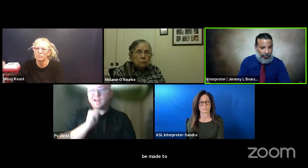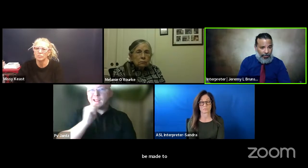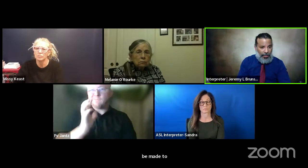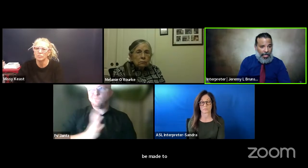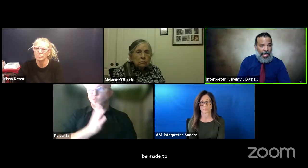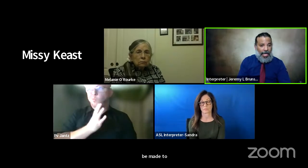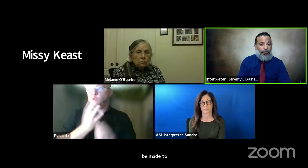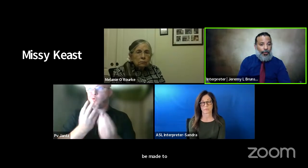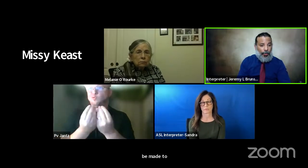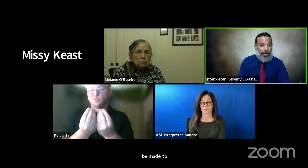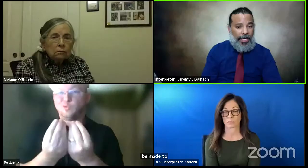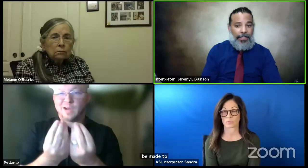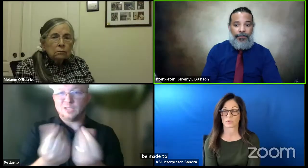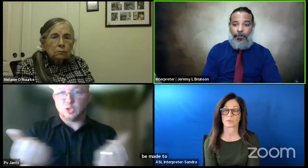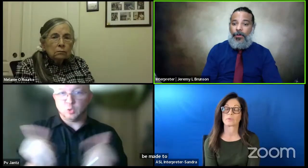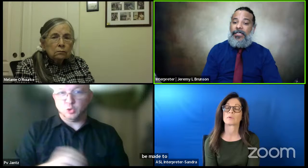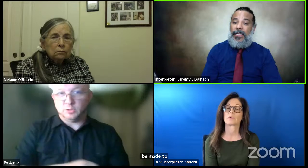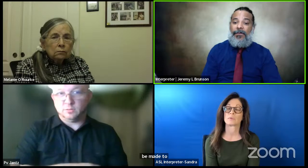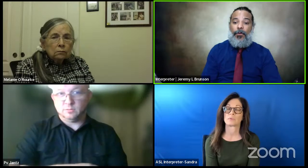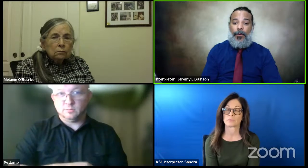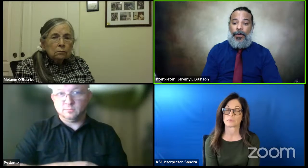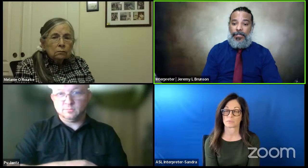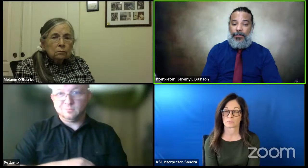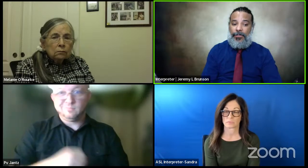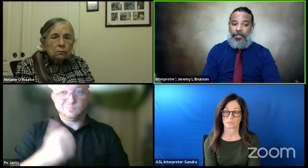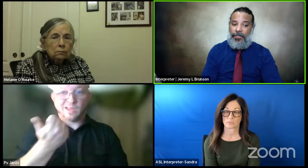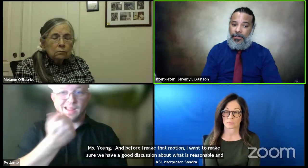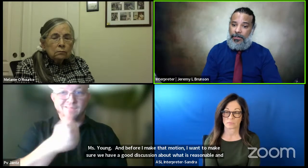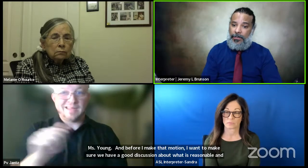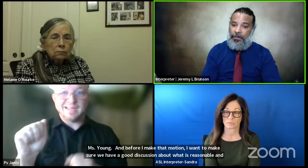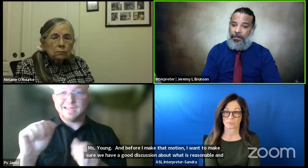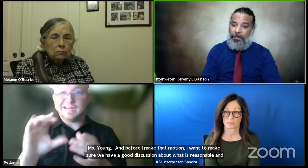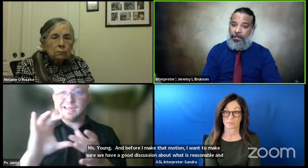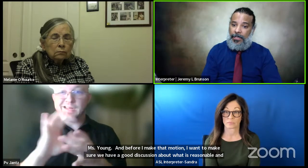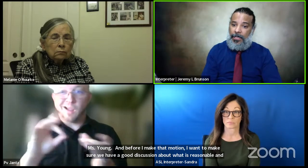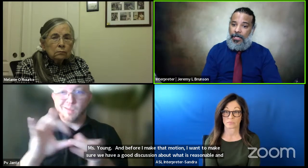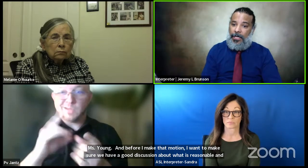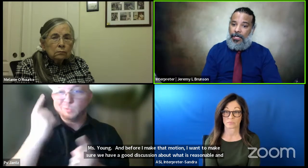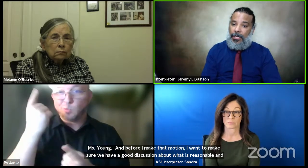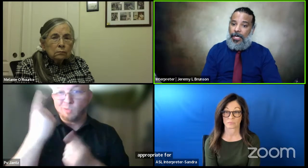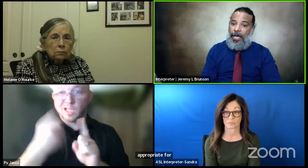reasonable and appropriate for this informal resolution.